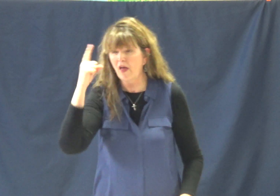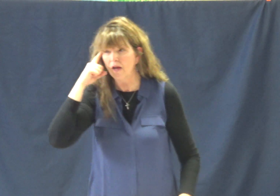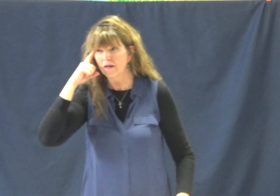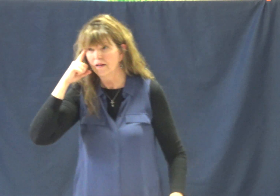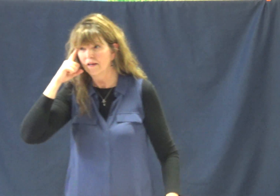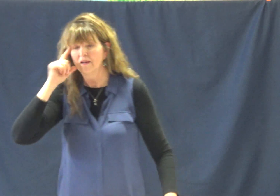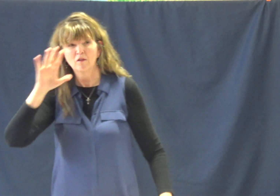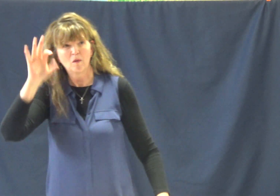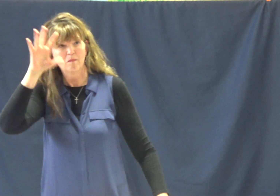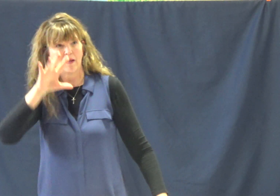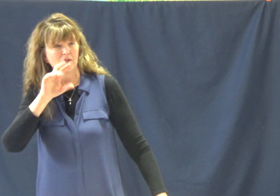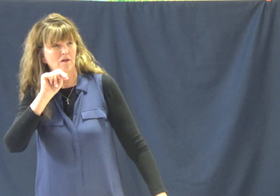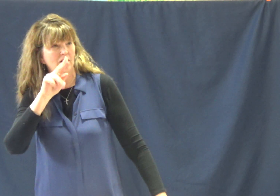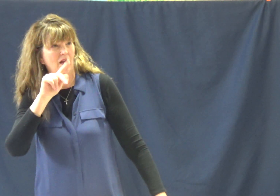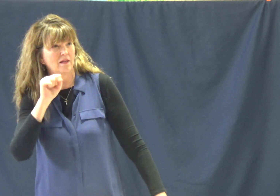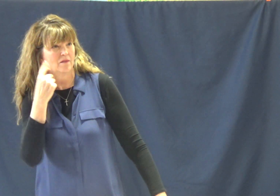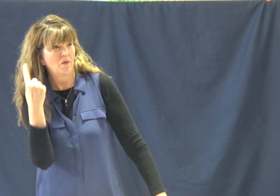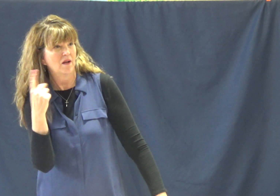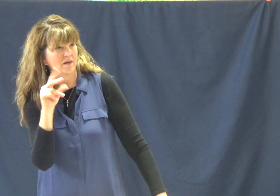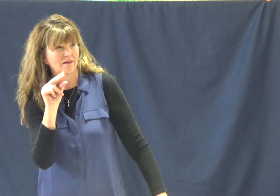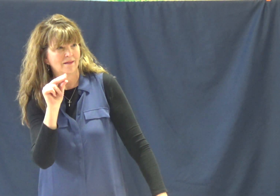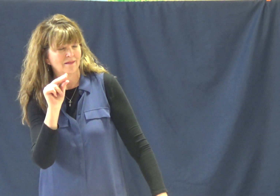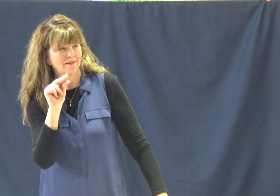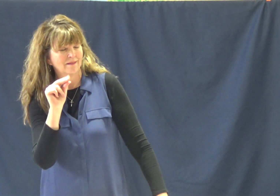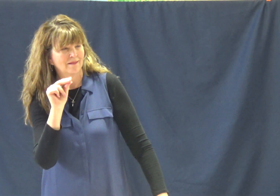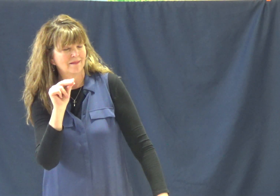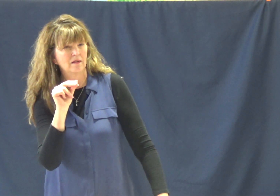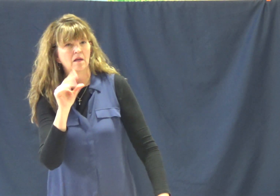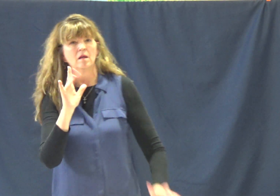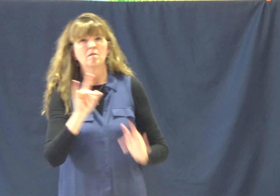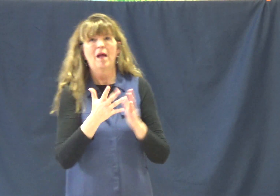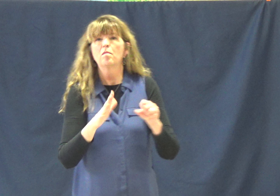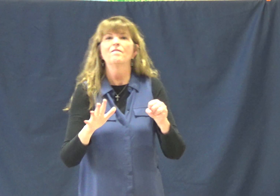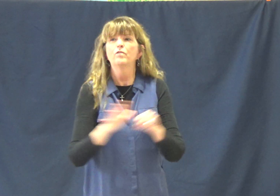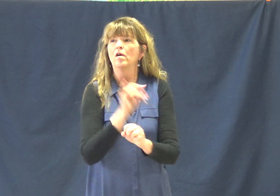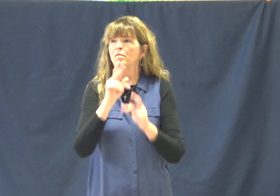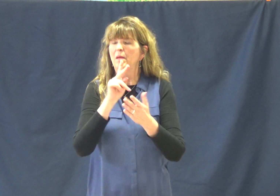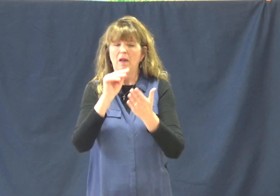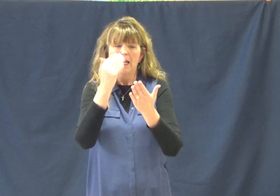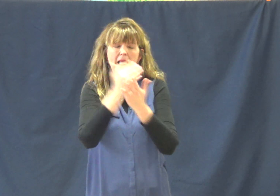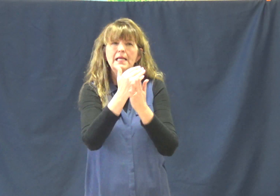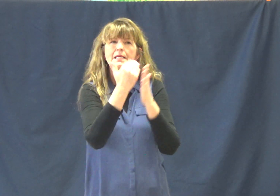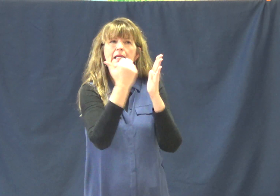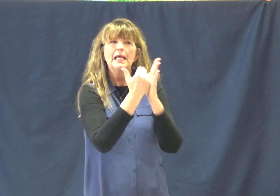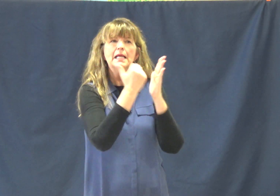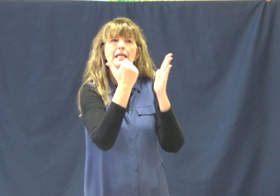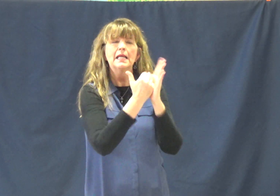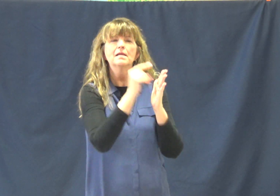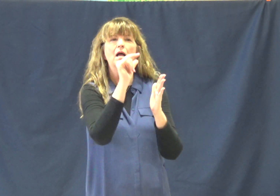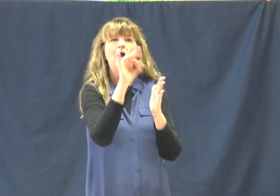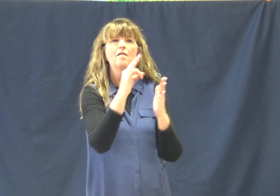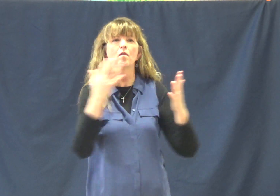make lists. You probably thought only your pastor is the one that does that. But the Bible is full of